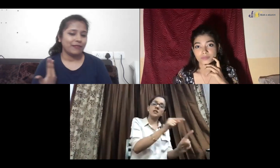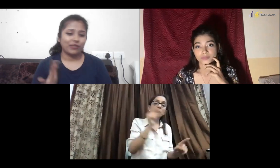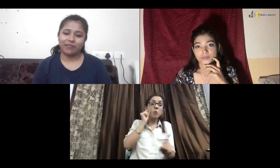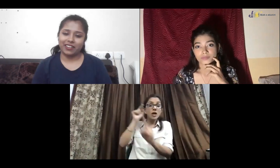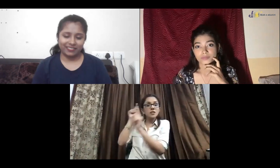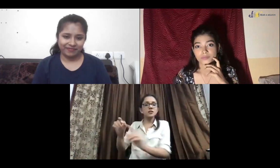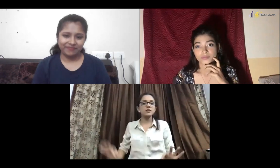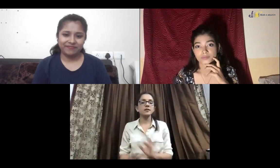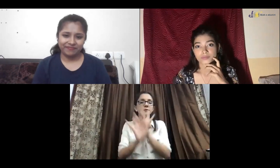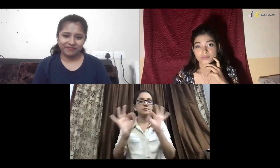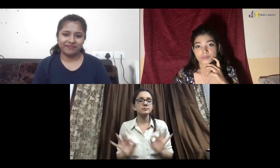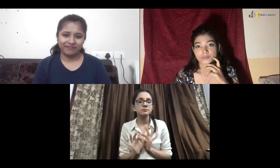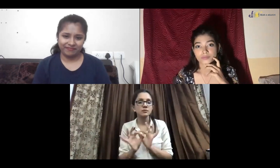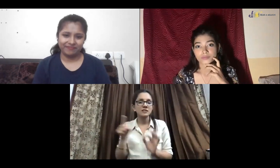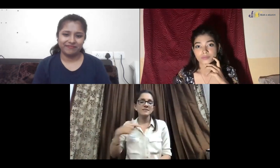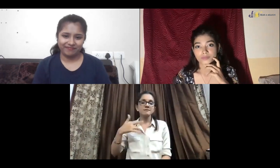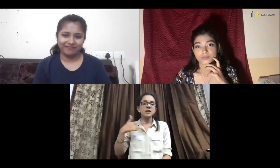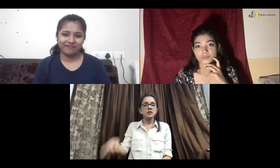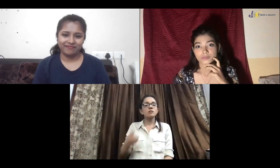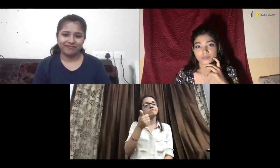girls only to,